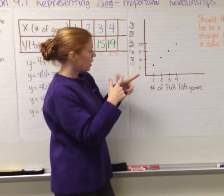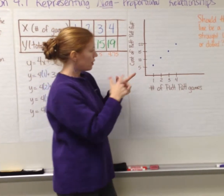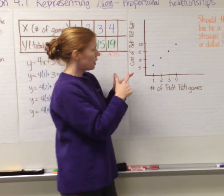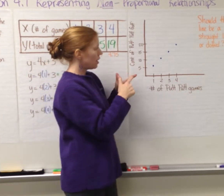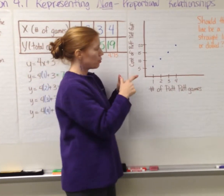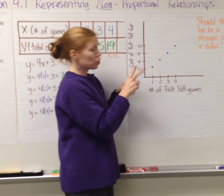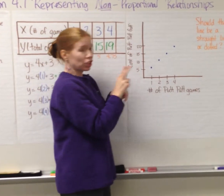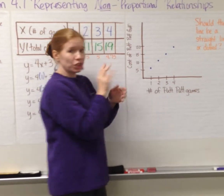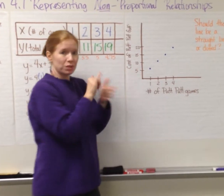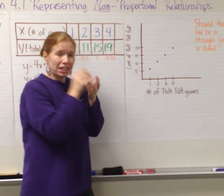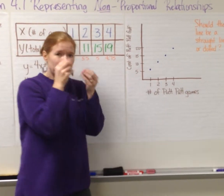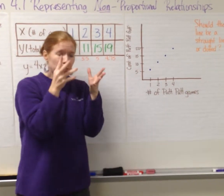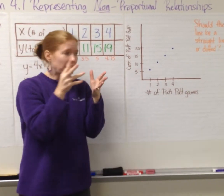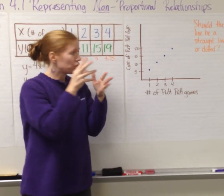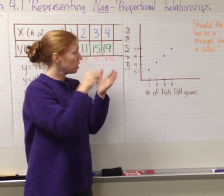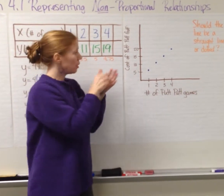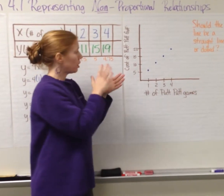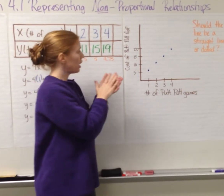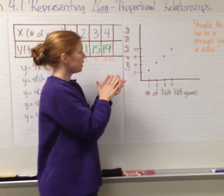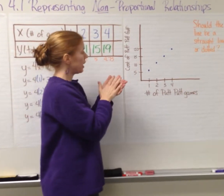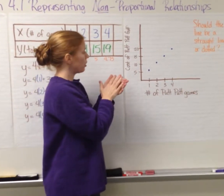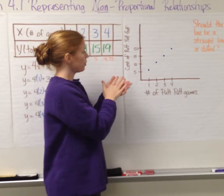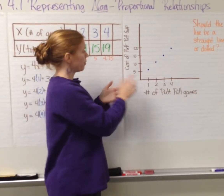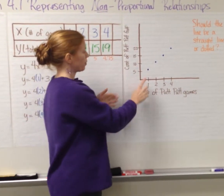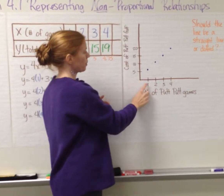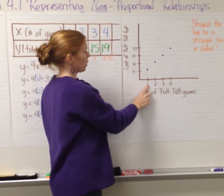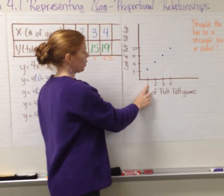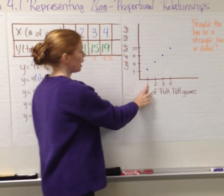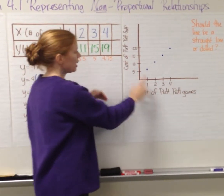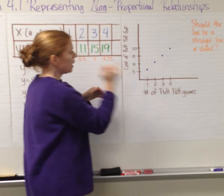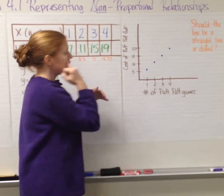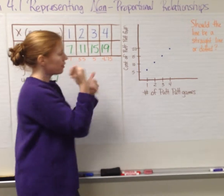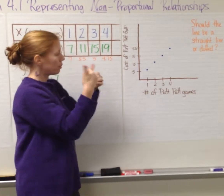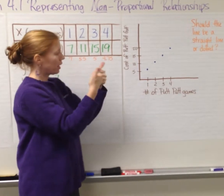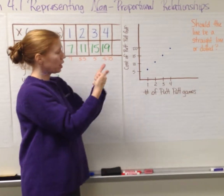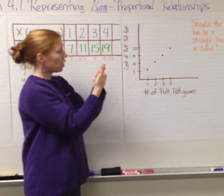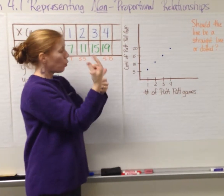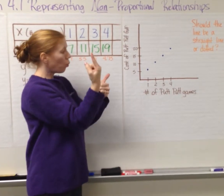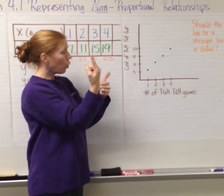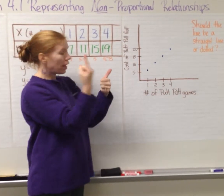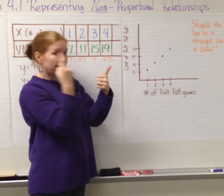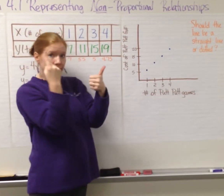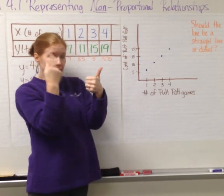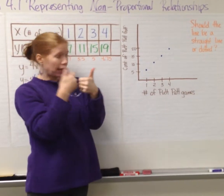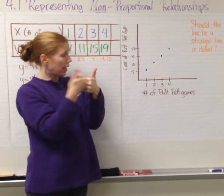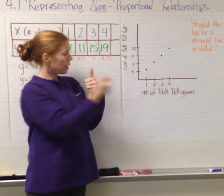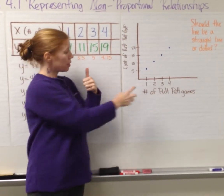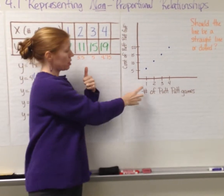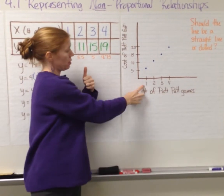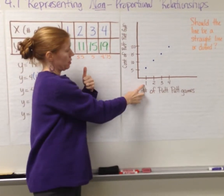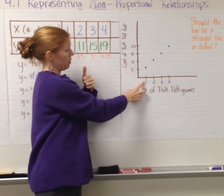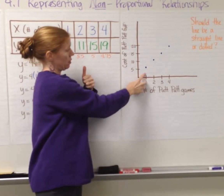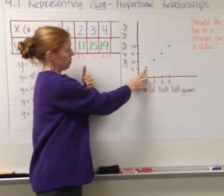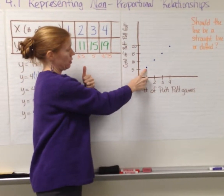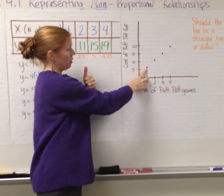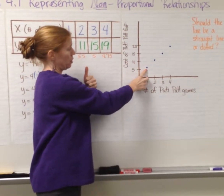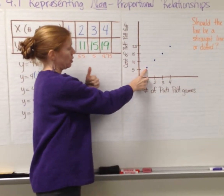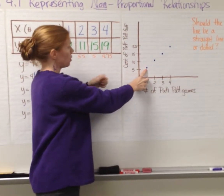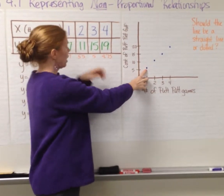and then I'm just going to use that information and plot it down. All right, if I play one game,